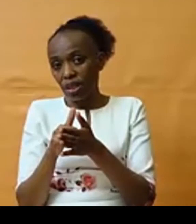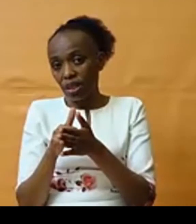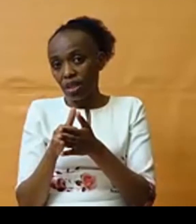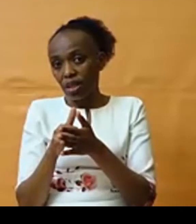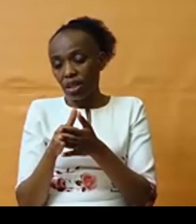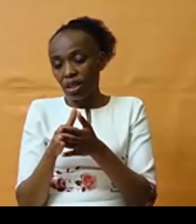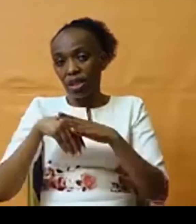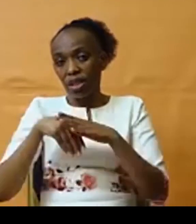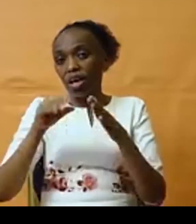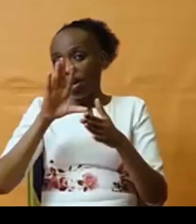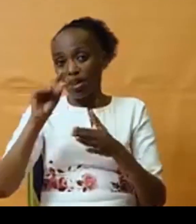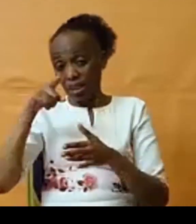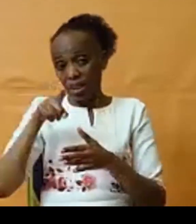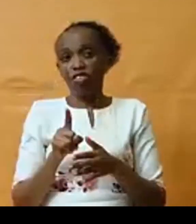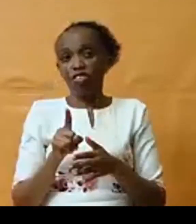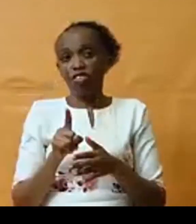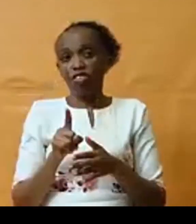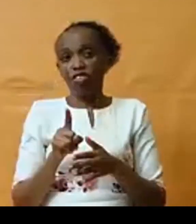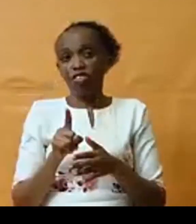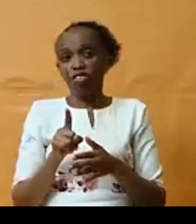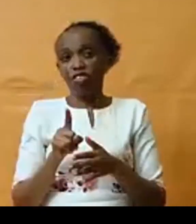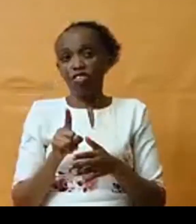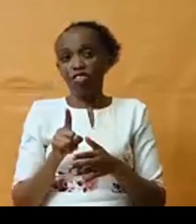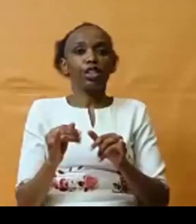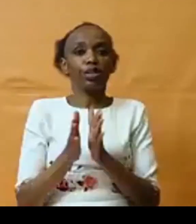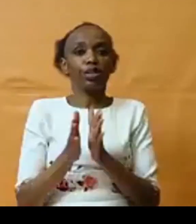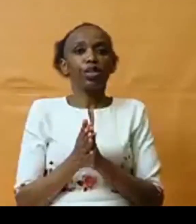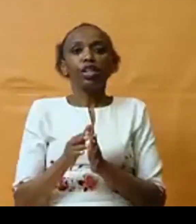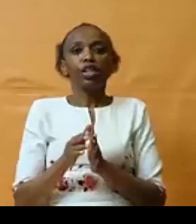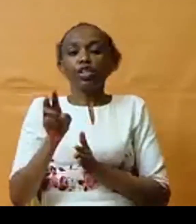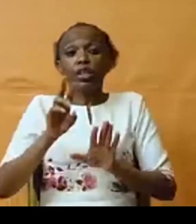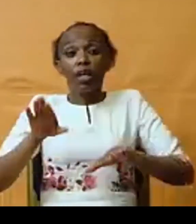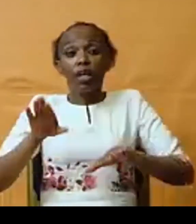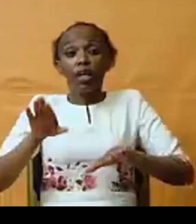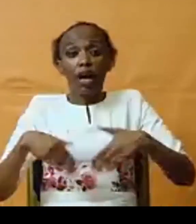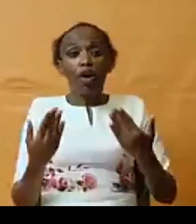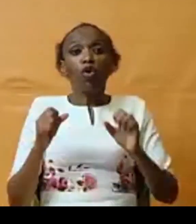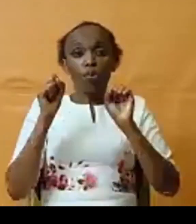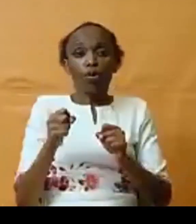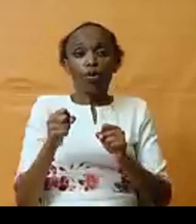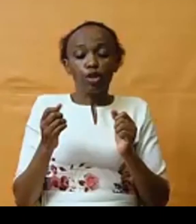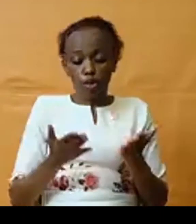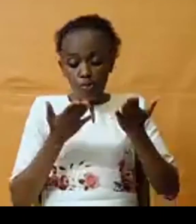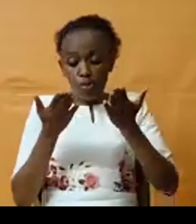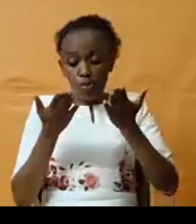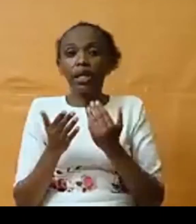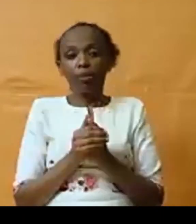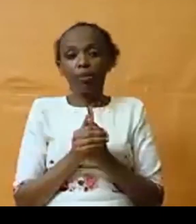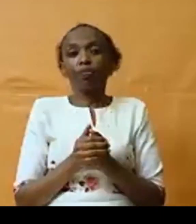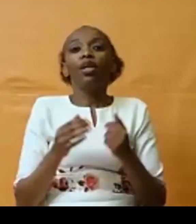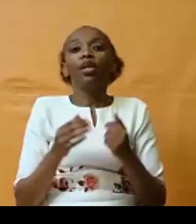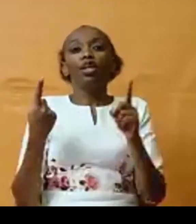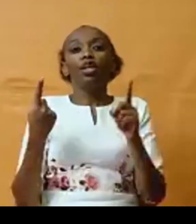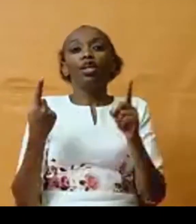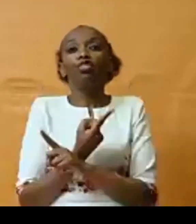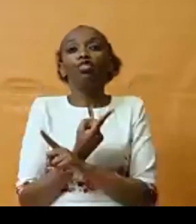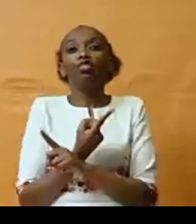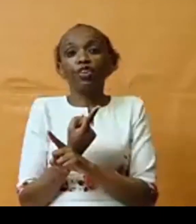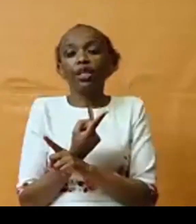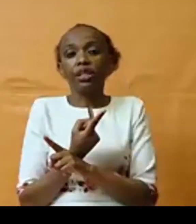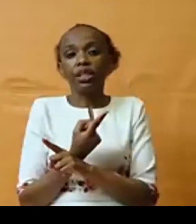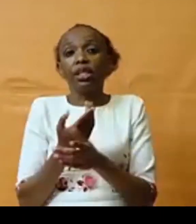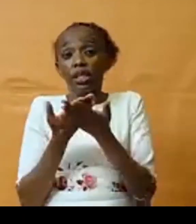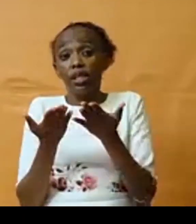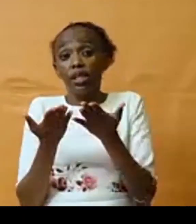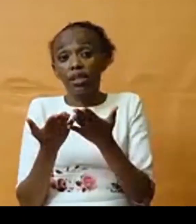Africa itself, but also internationally, to see how we can bring the different strings